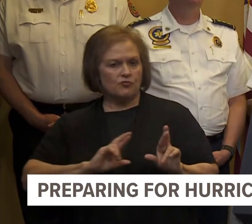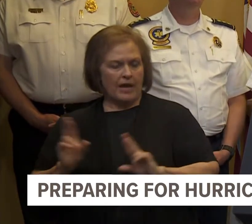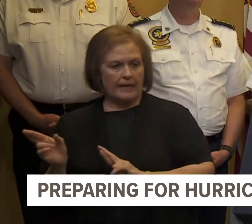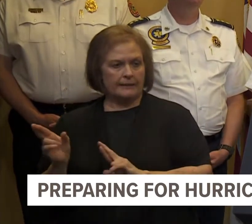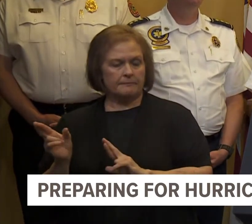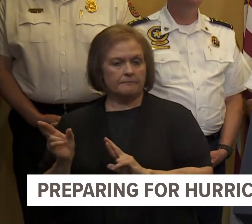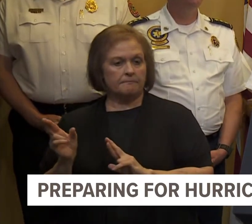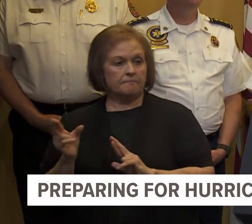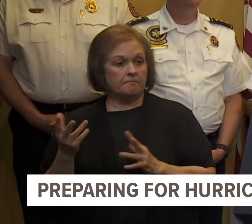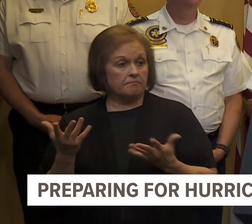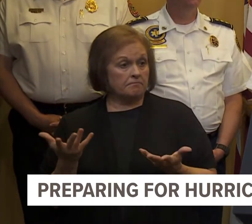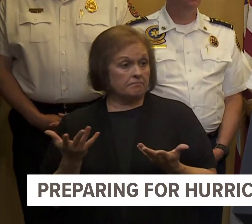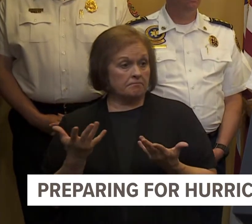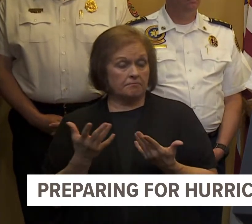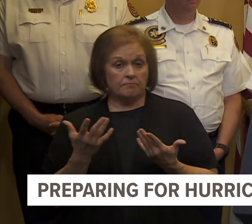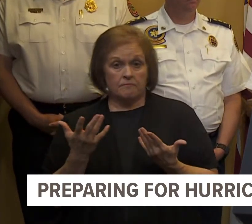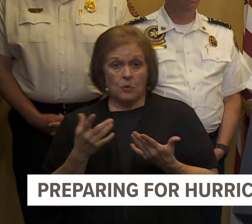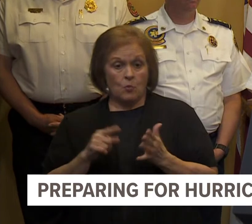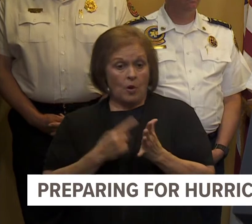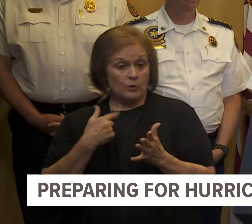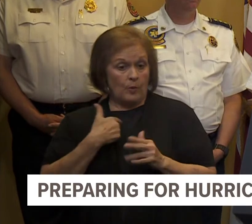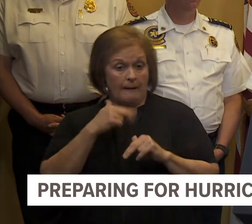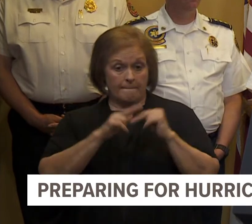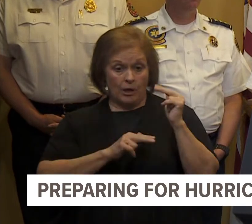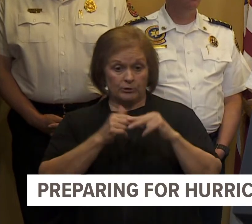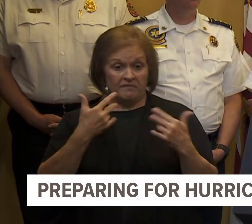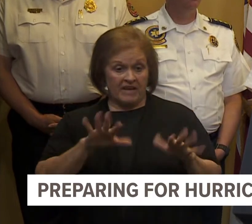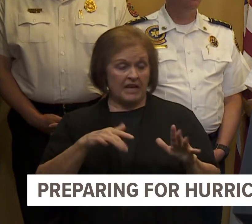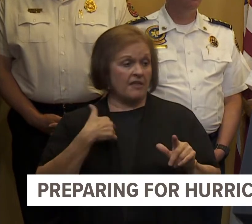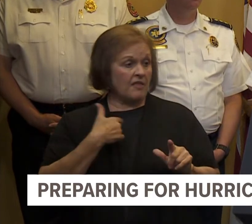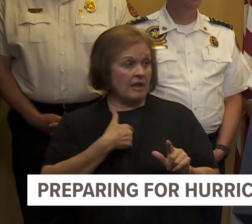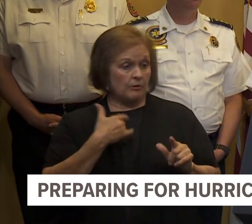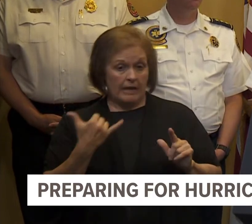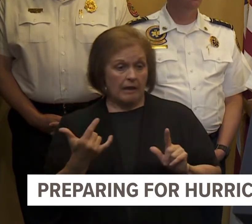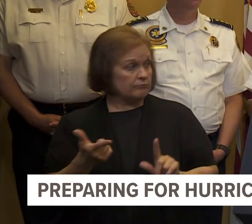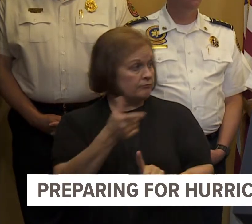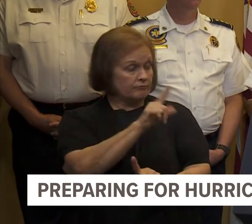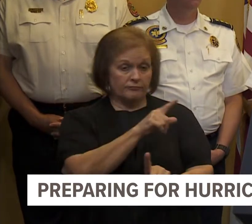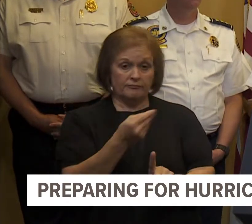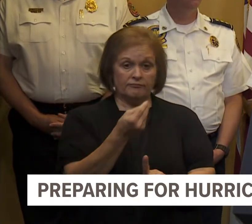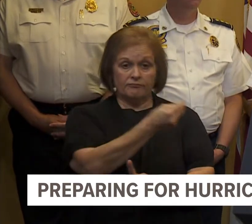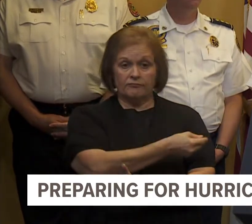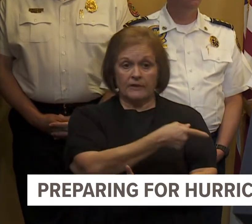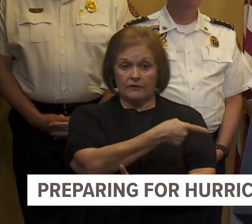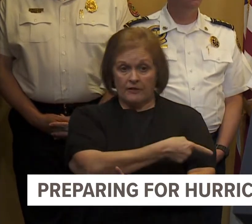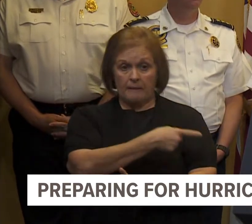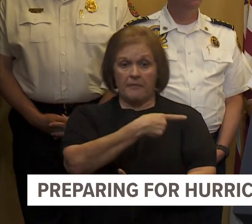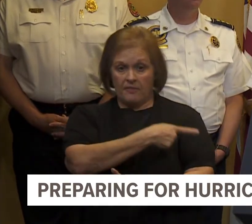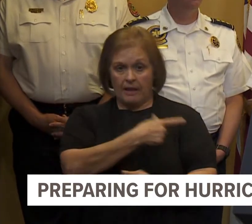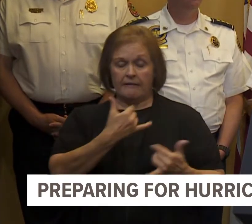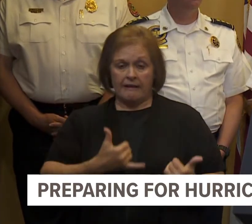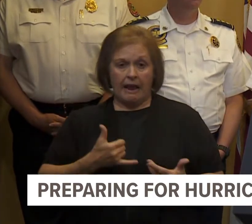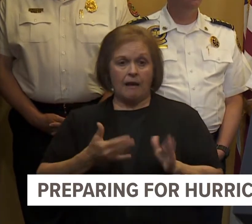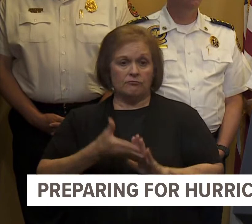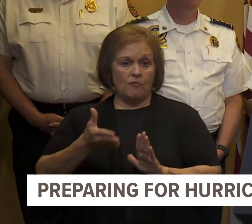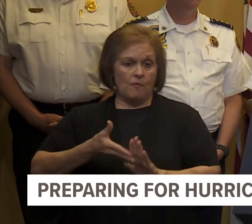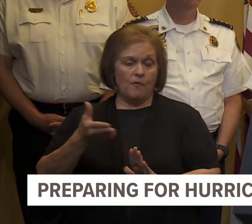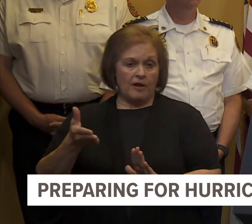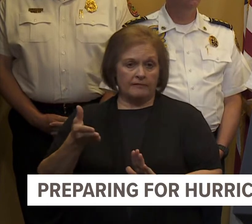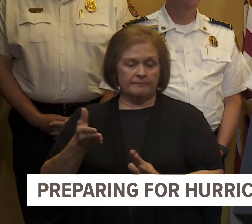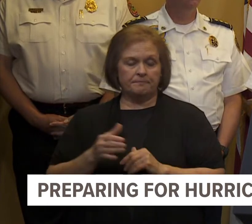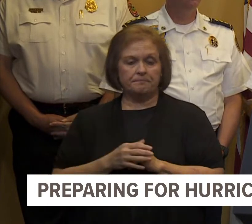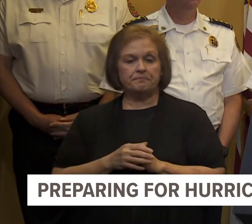ready to go. So once we built it, we turn it over. They own and operate that system and have no concerns about their operations